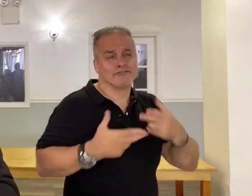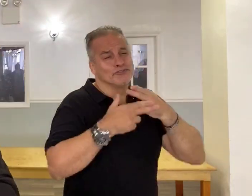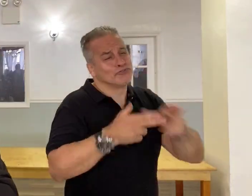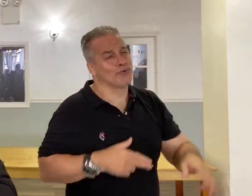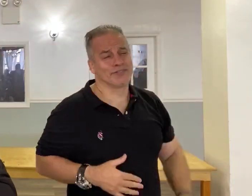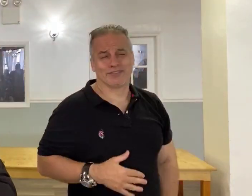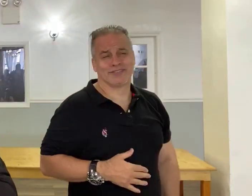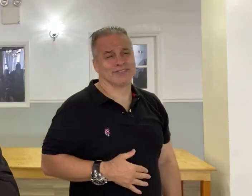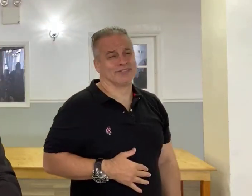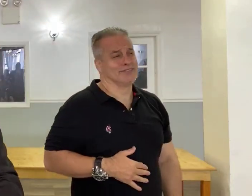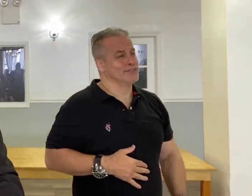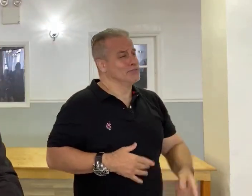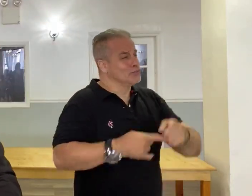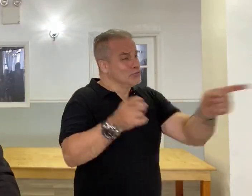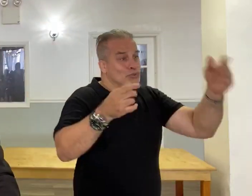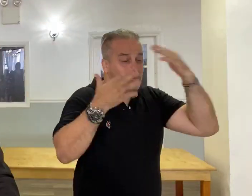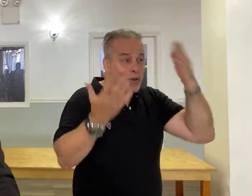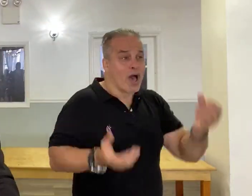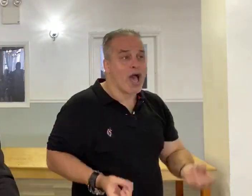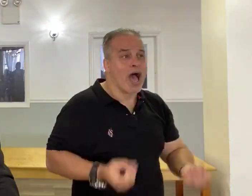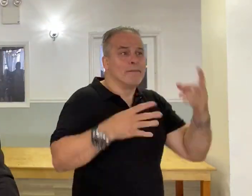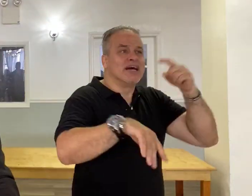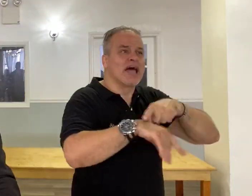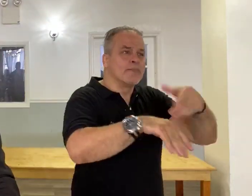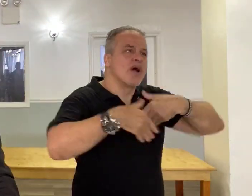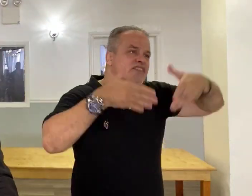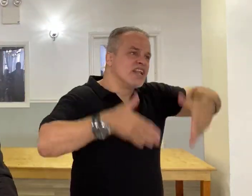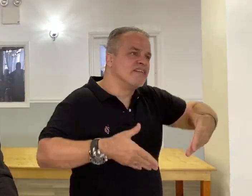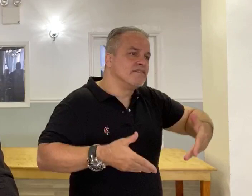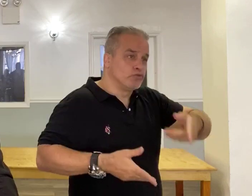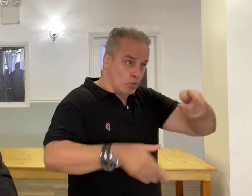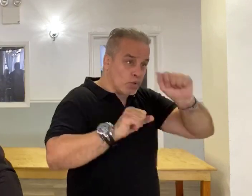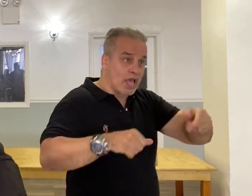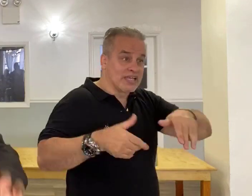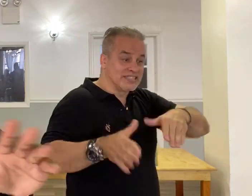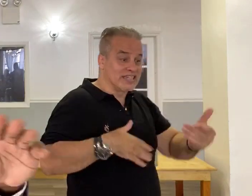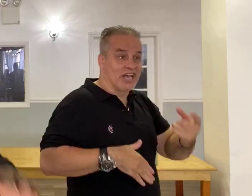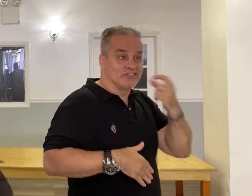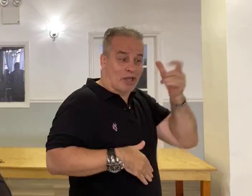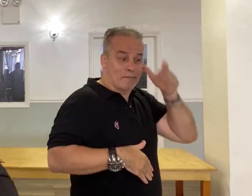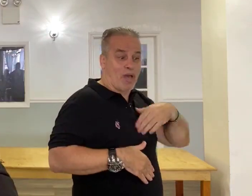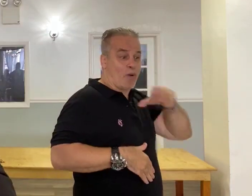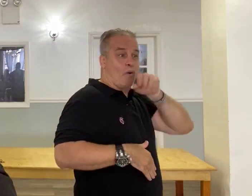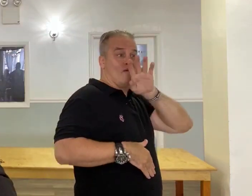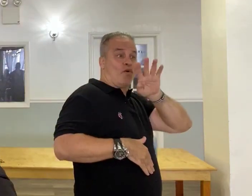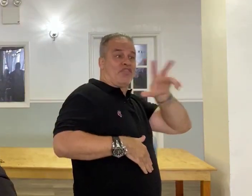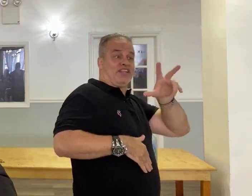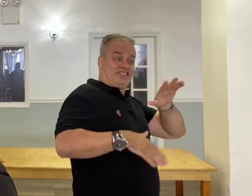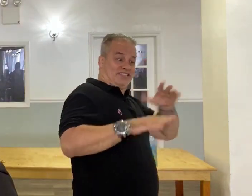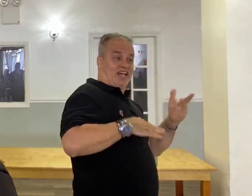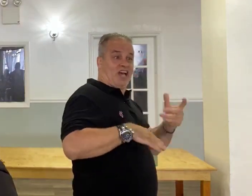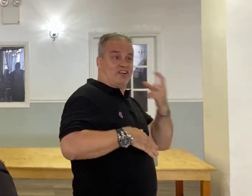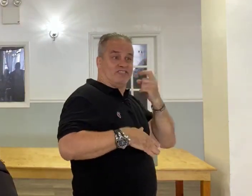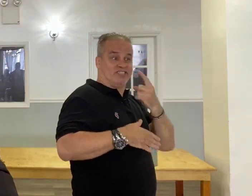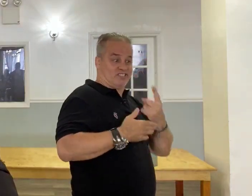to yourself, well, okay, I guess I need to let go of this sin. I guess I need to let go of these